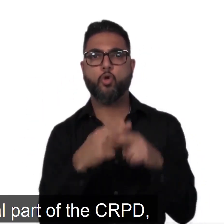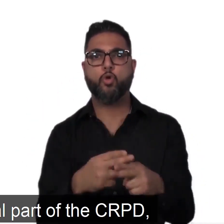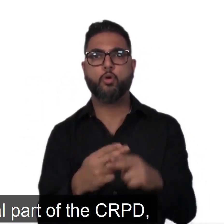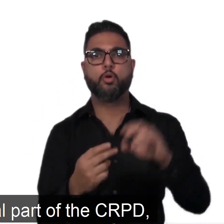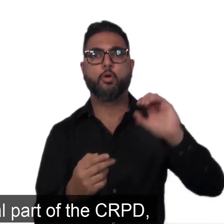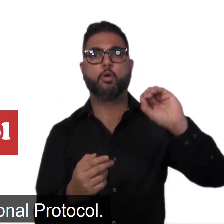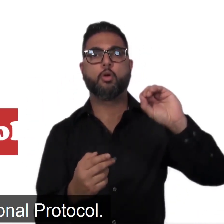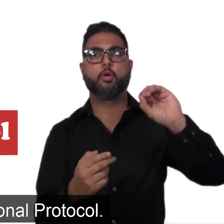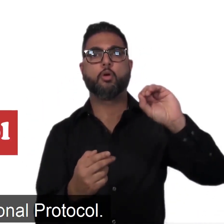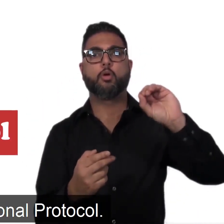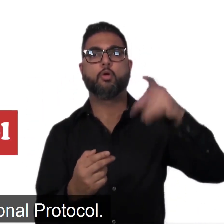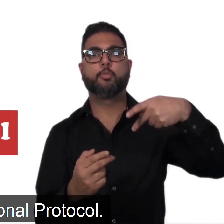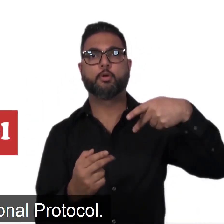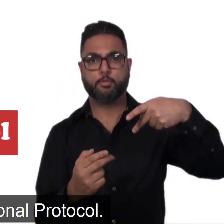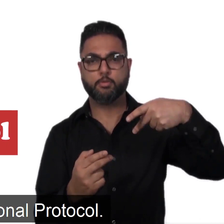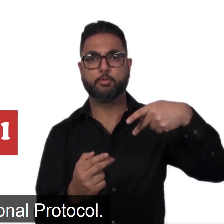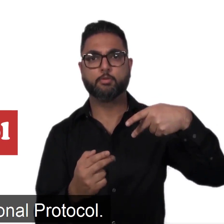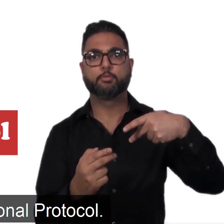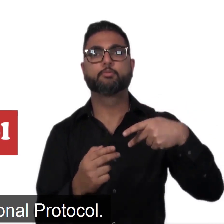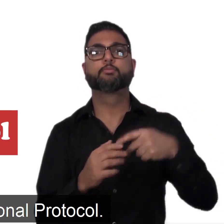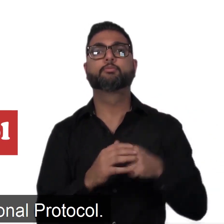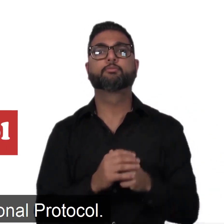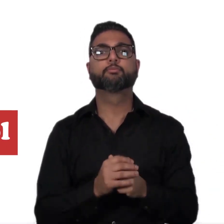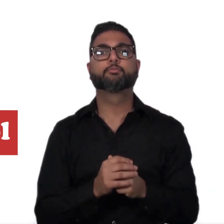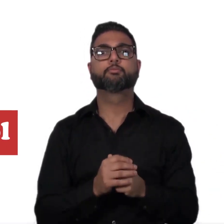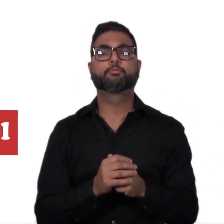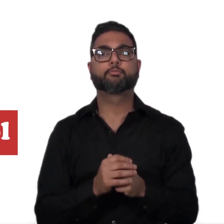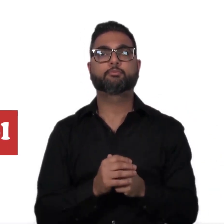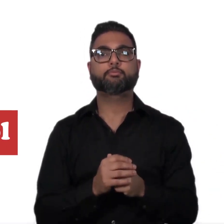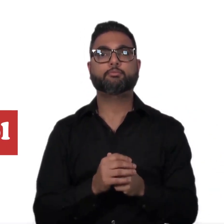of the CRPD called the Optional Protocol.